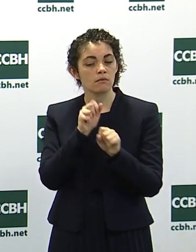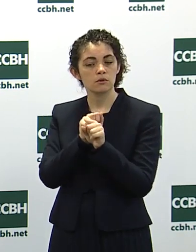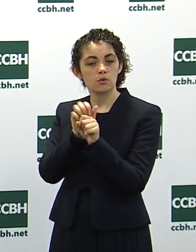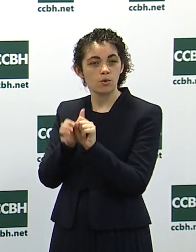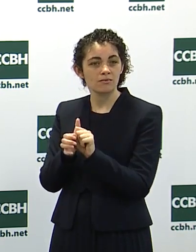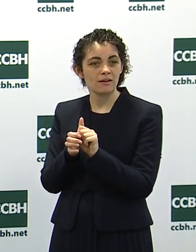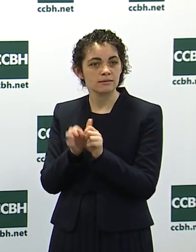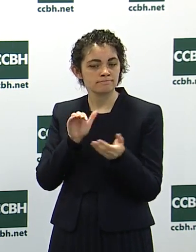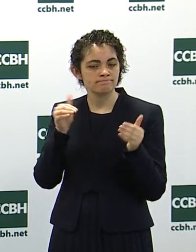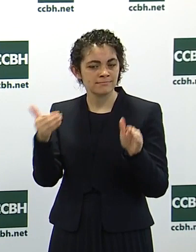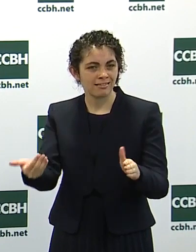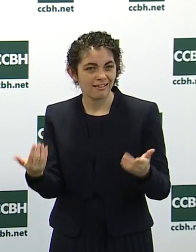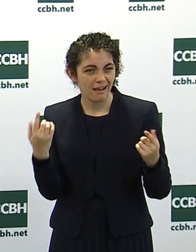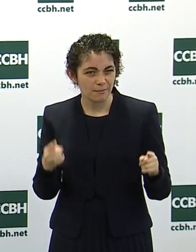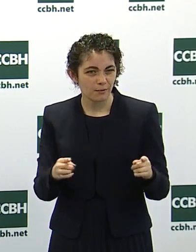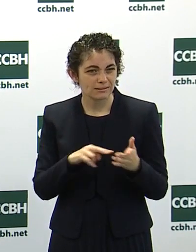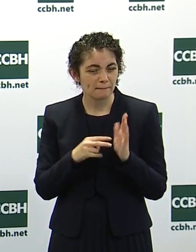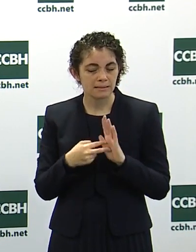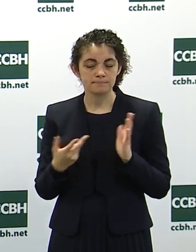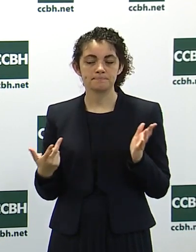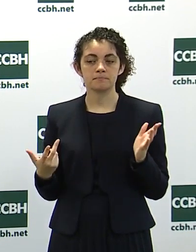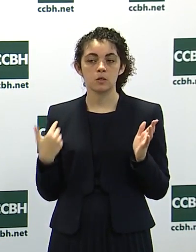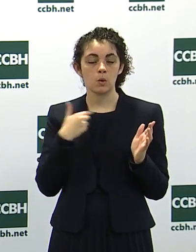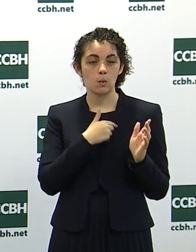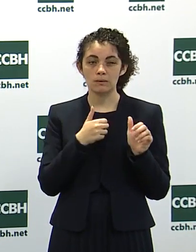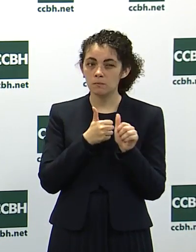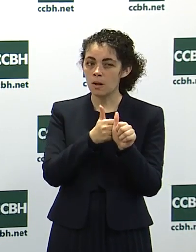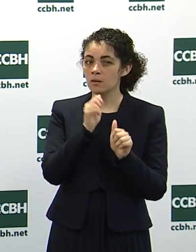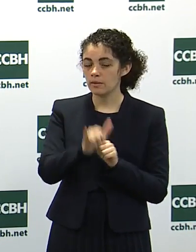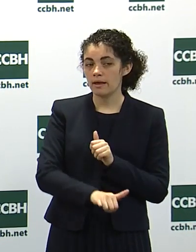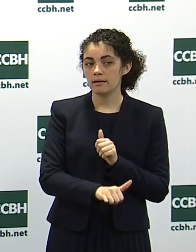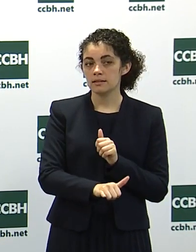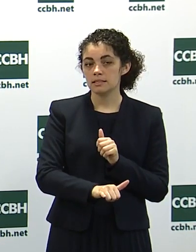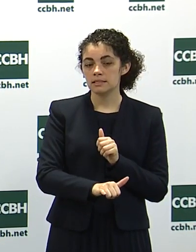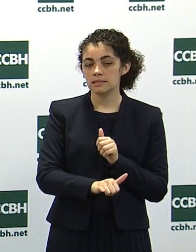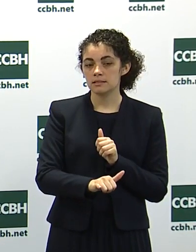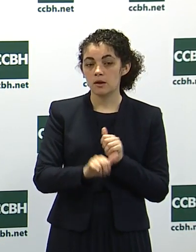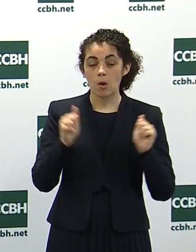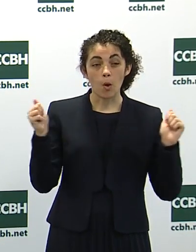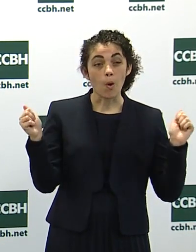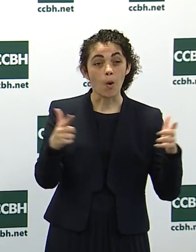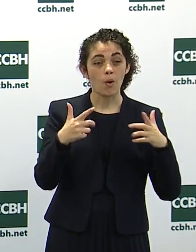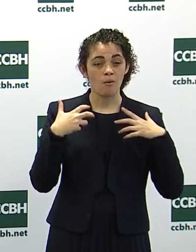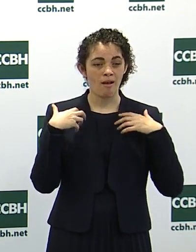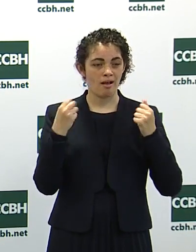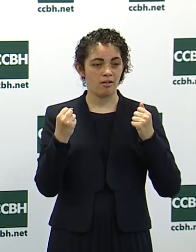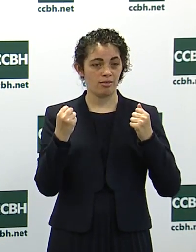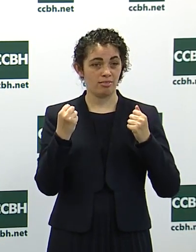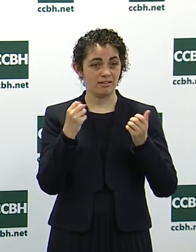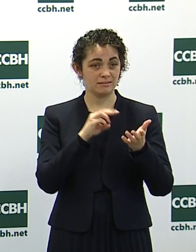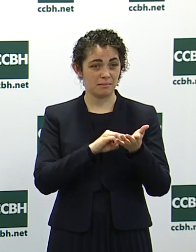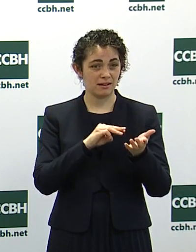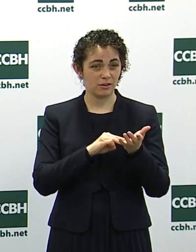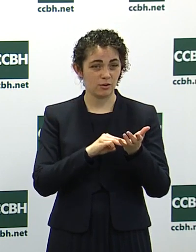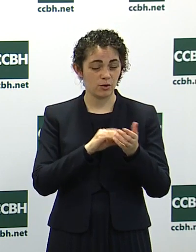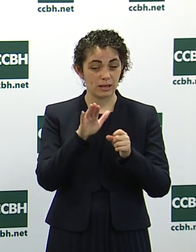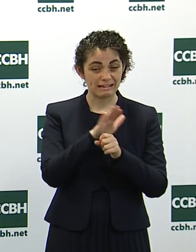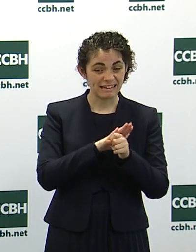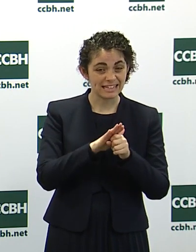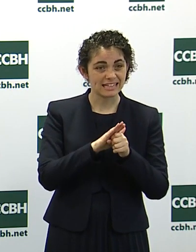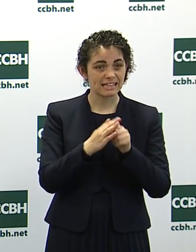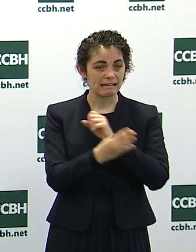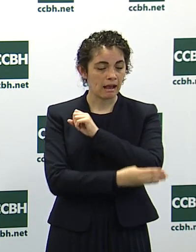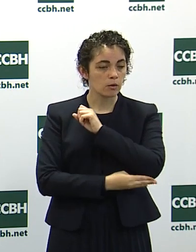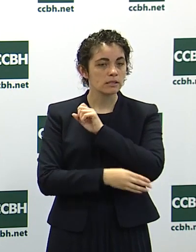coronavirus death. We follow those. They were pushed out to all healthcare practitioners in the county and in the state